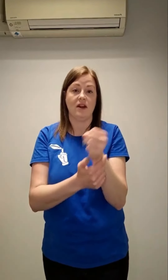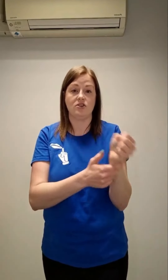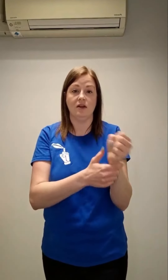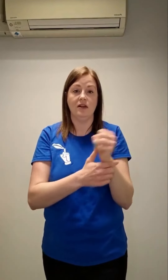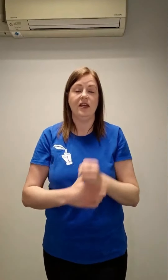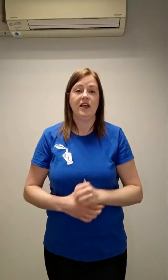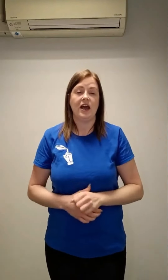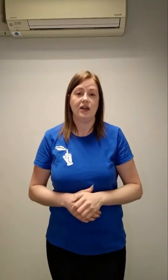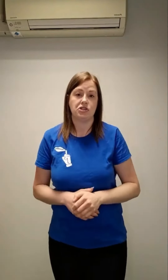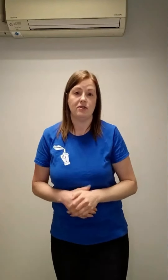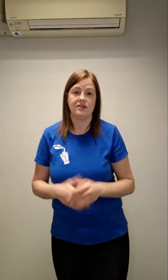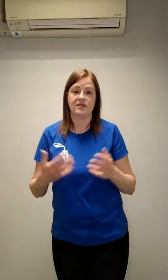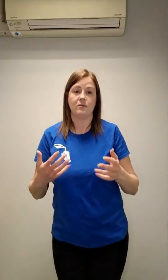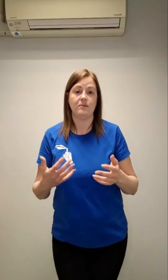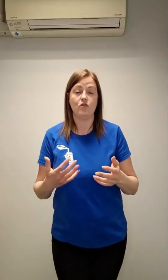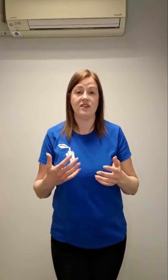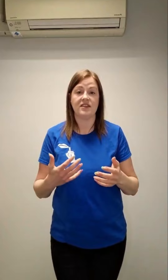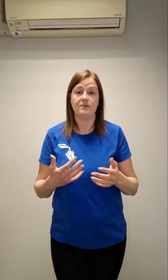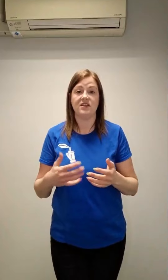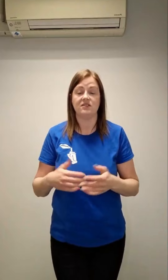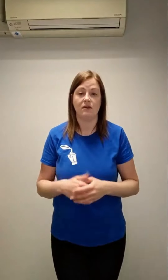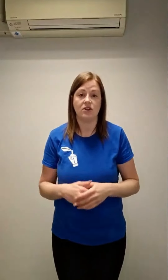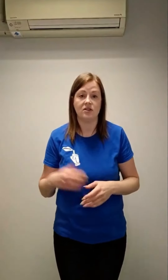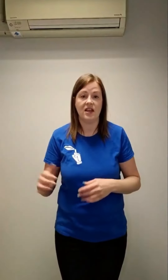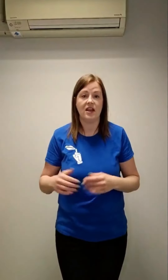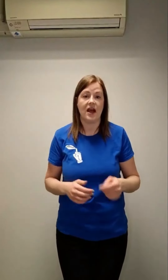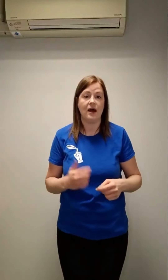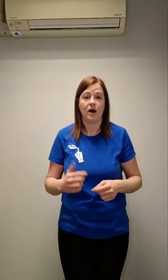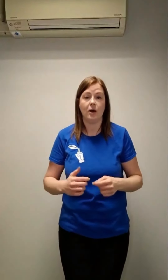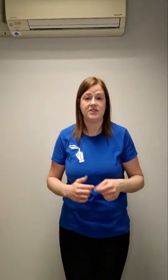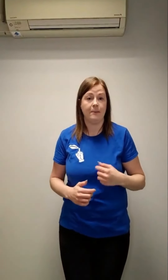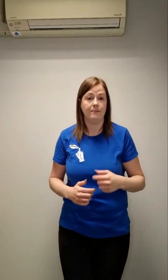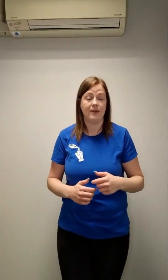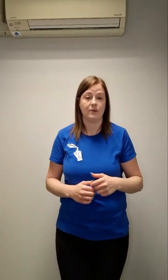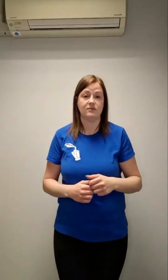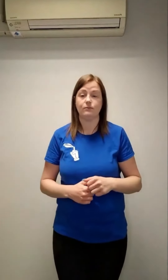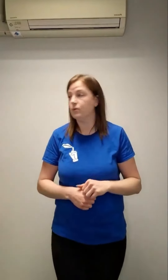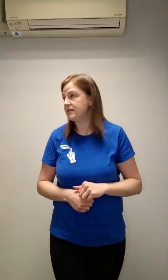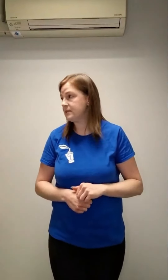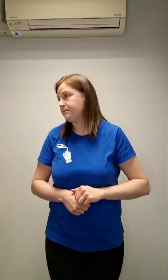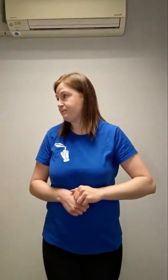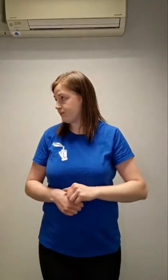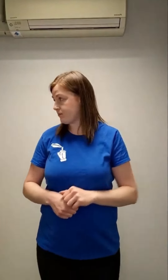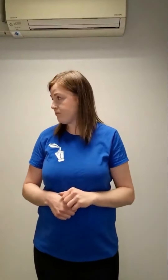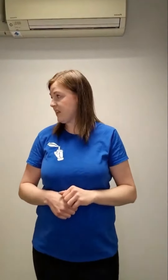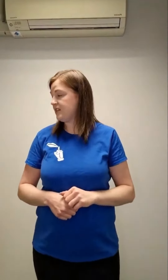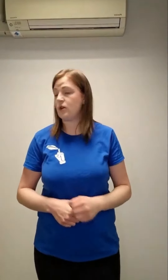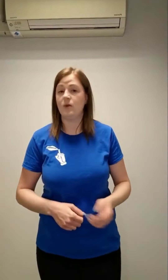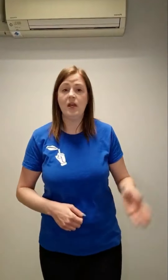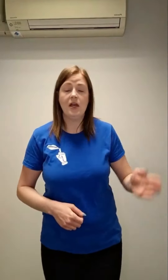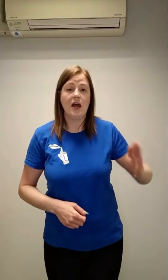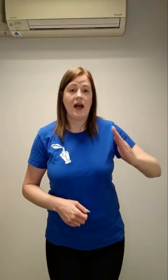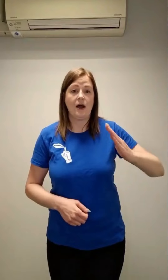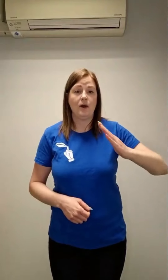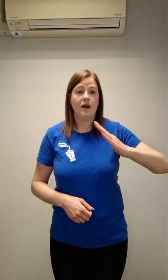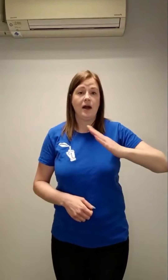direction. And I'll show you. So they move in the same 6 directions: in, out, up, down, backwards and forwards. So our